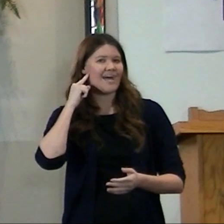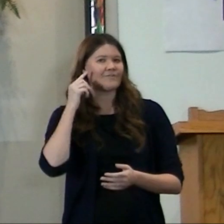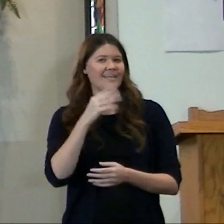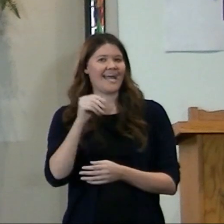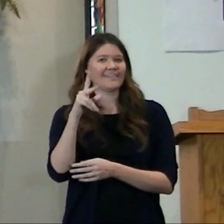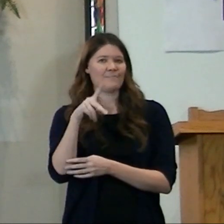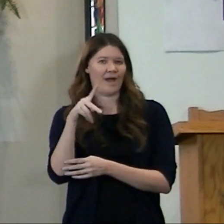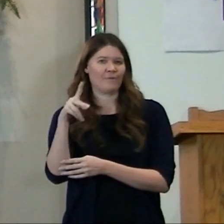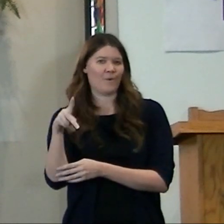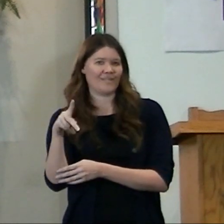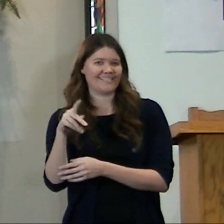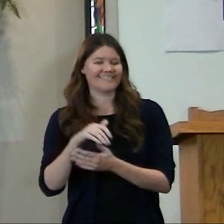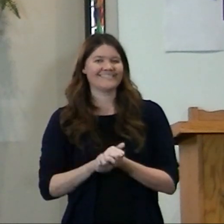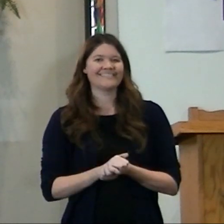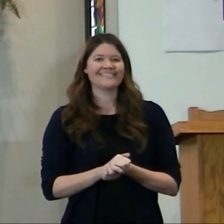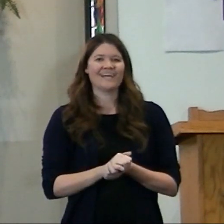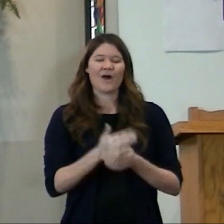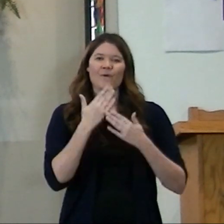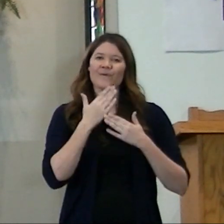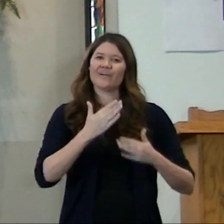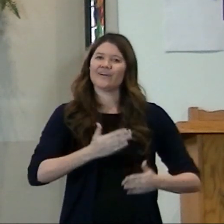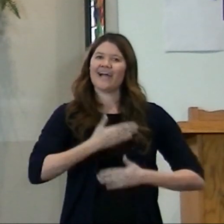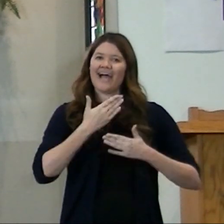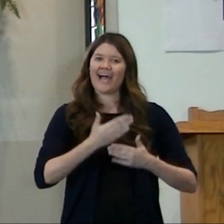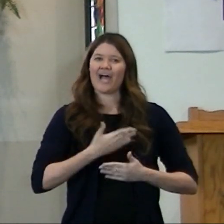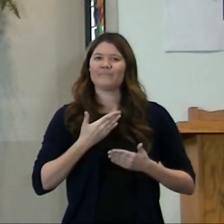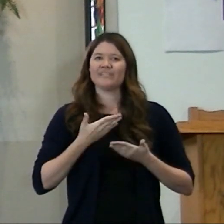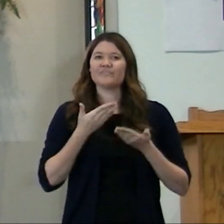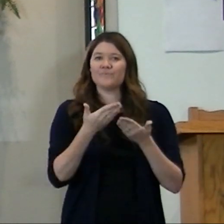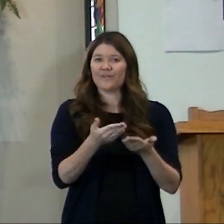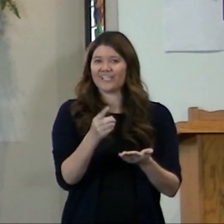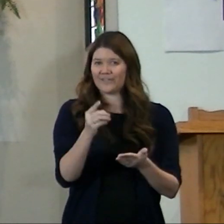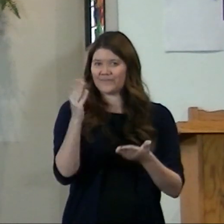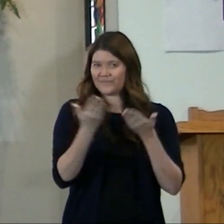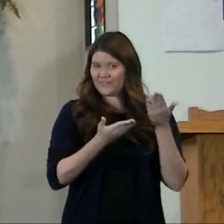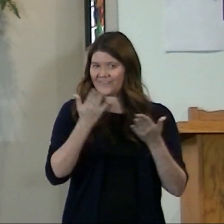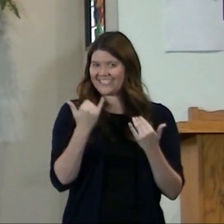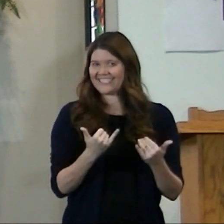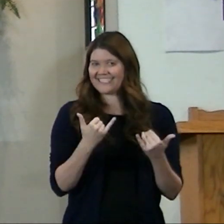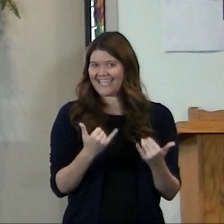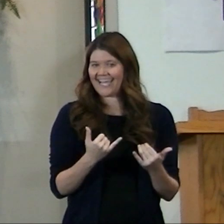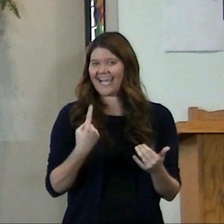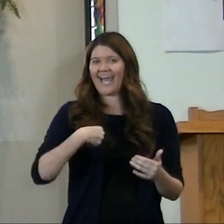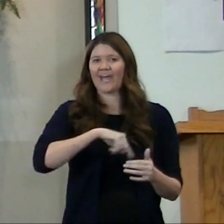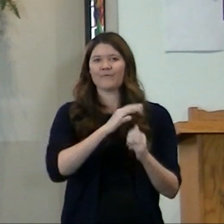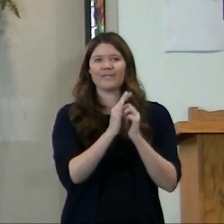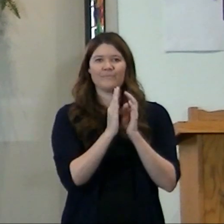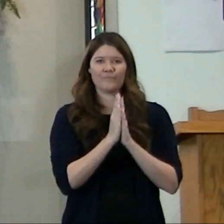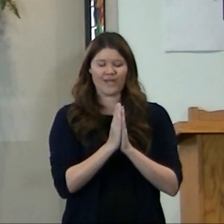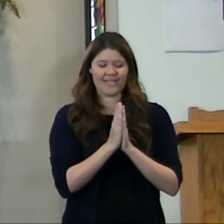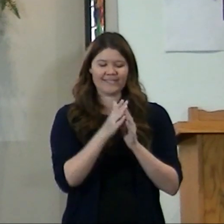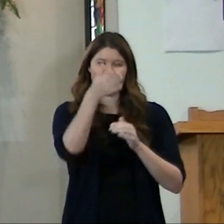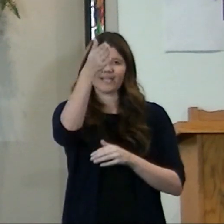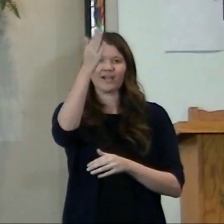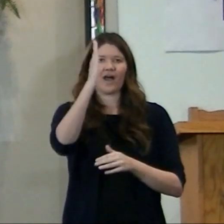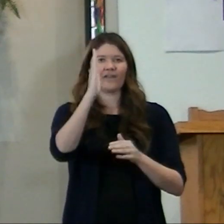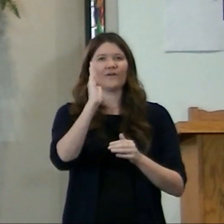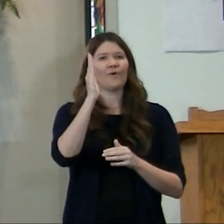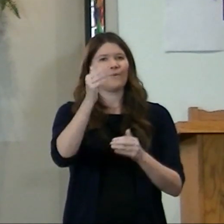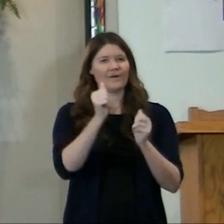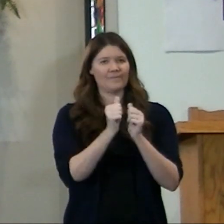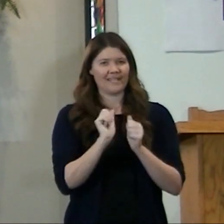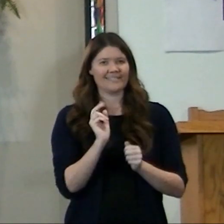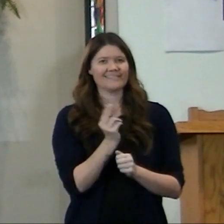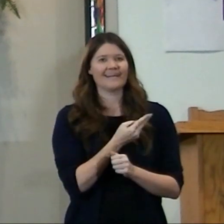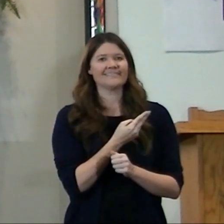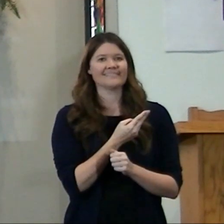PowerPoints. We're glad to be able to bring this service to you today, and we pray that God will bless us together